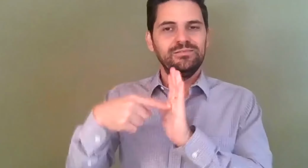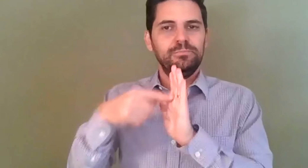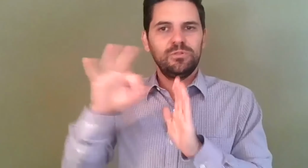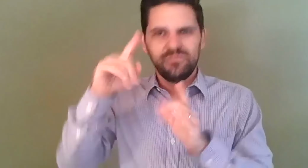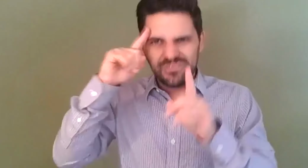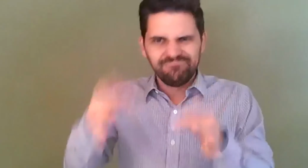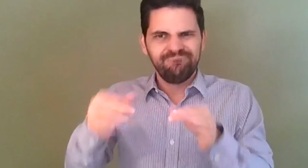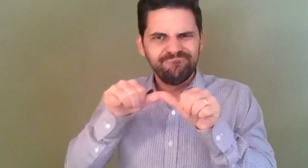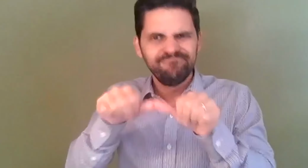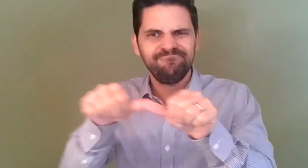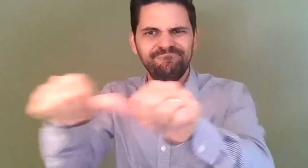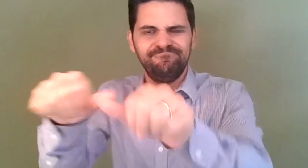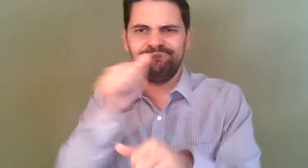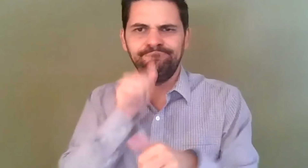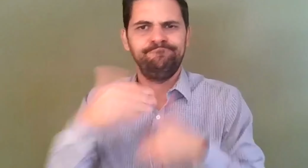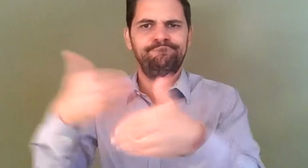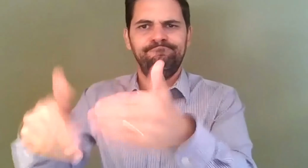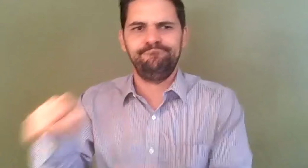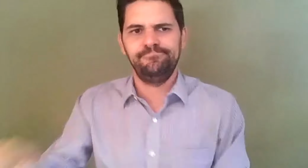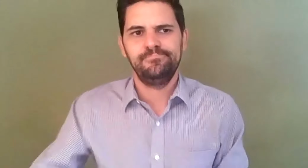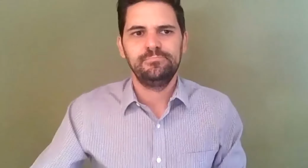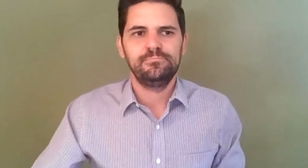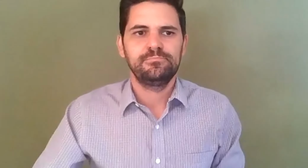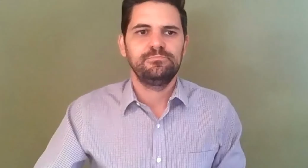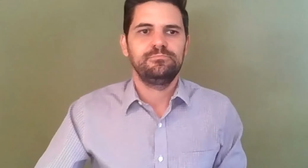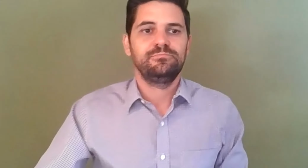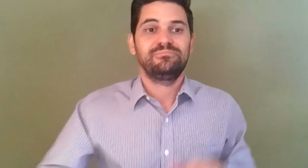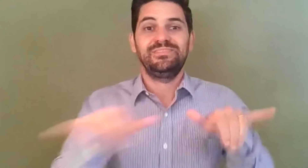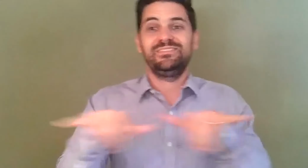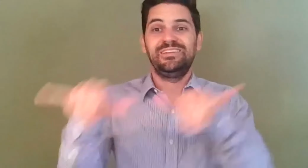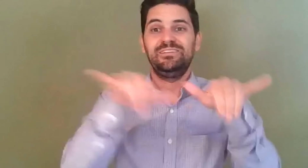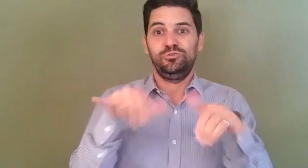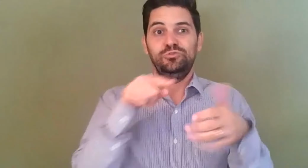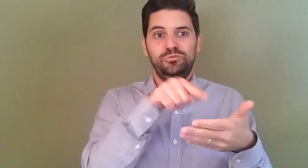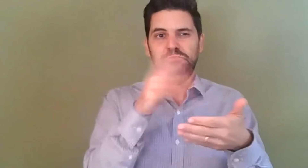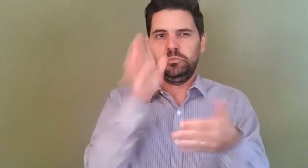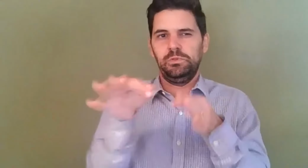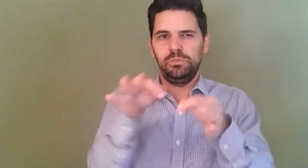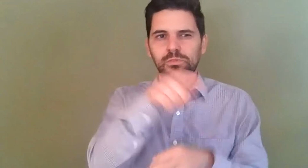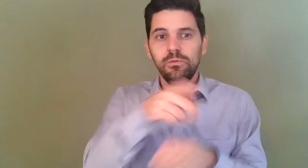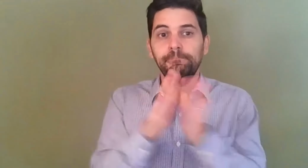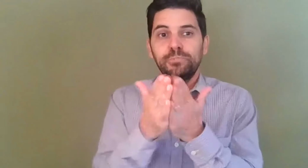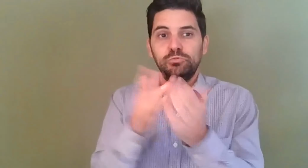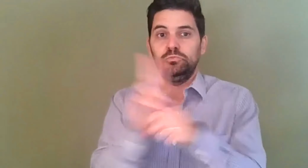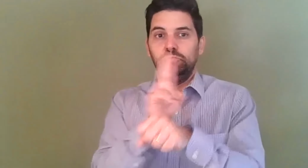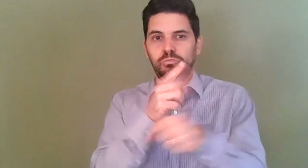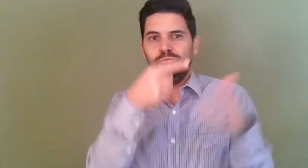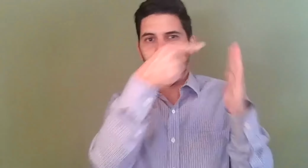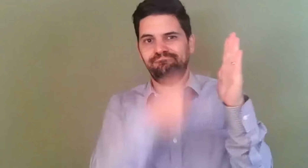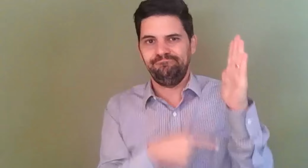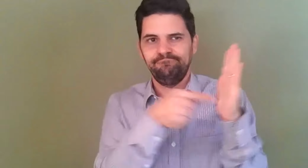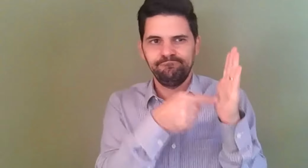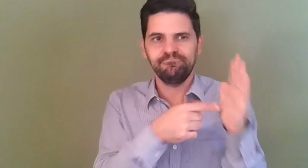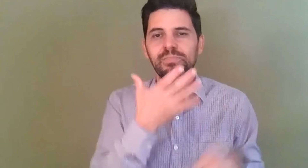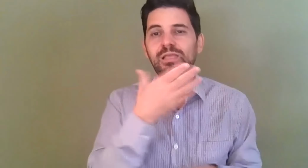these books will talk about their stories, one of the